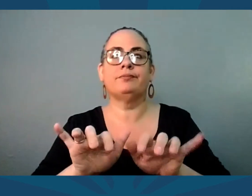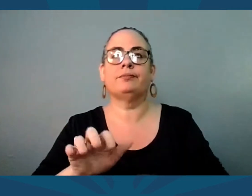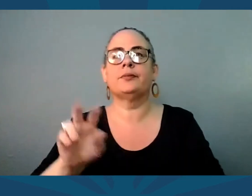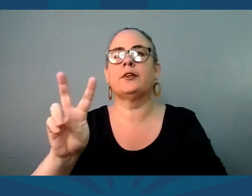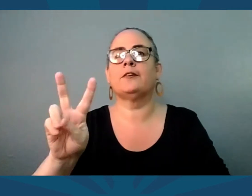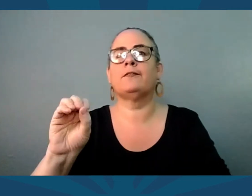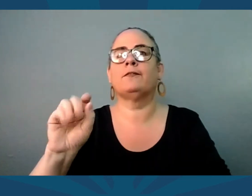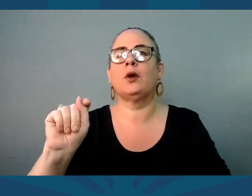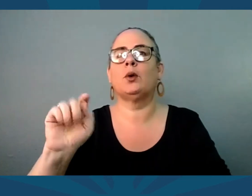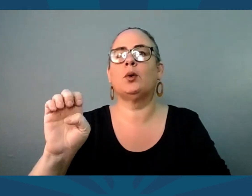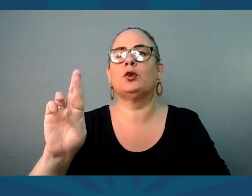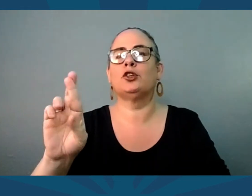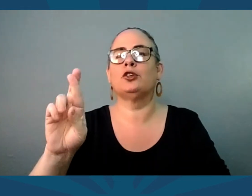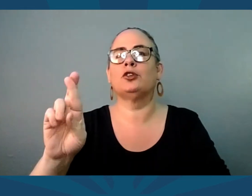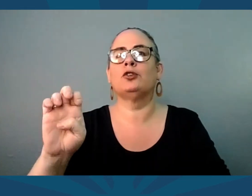800-361-4402.